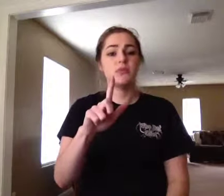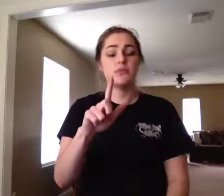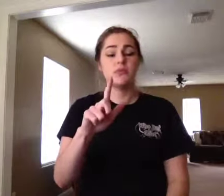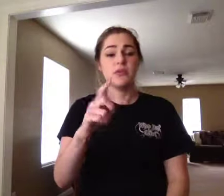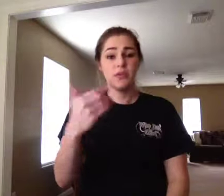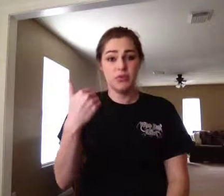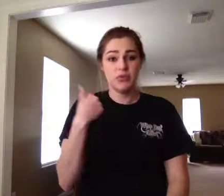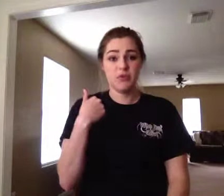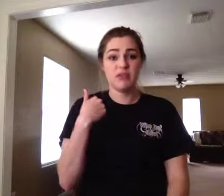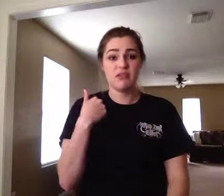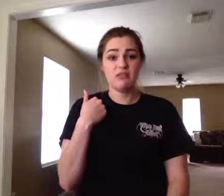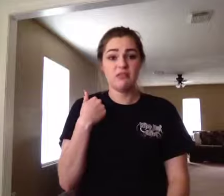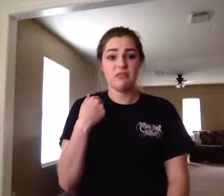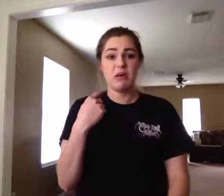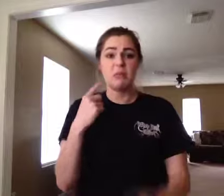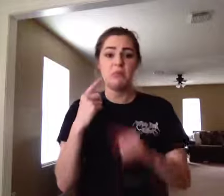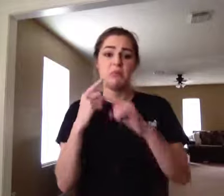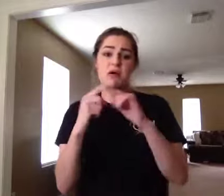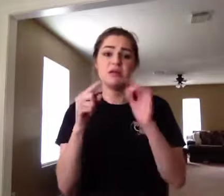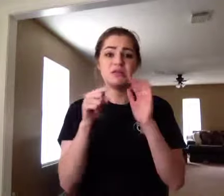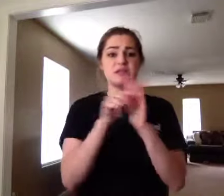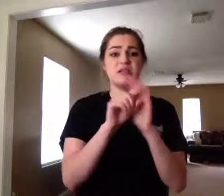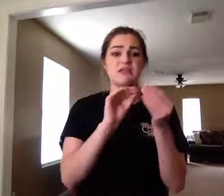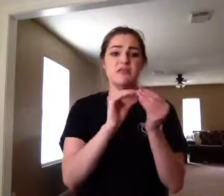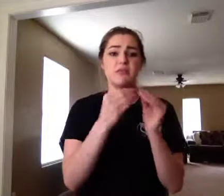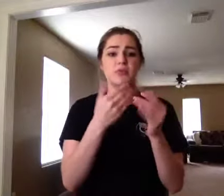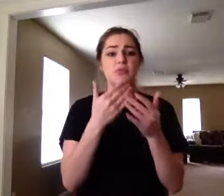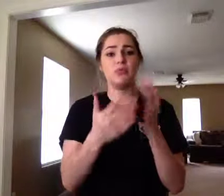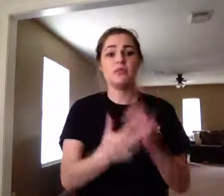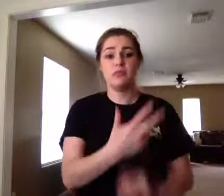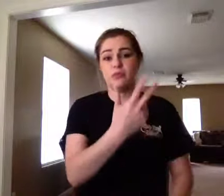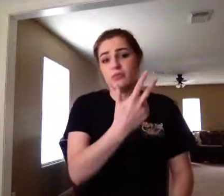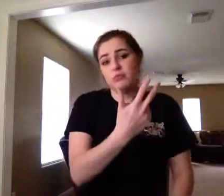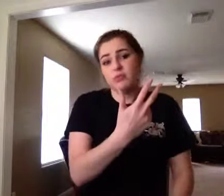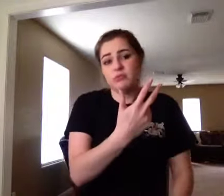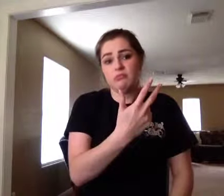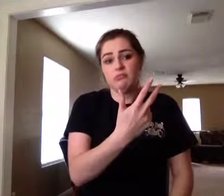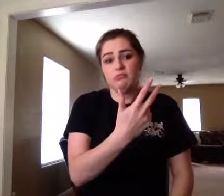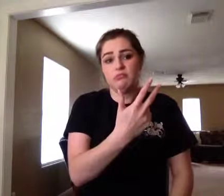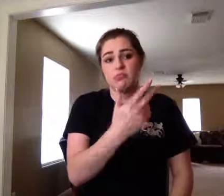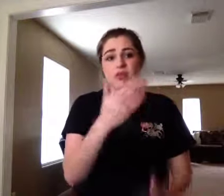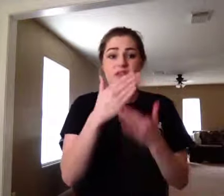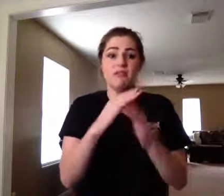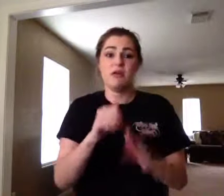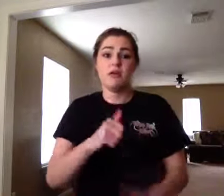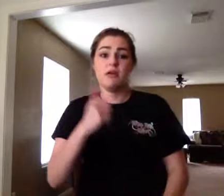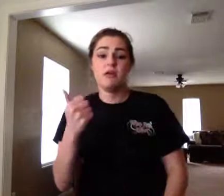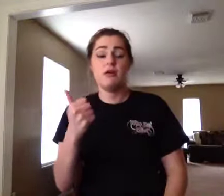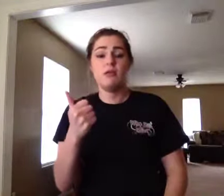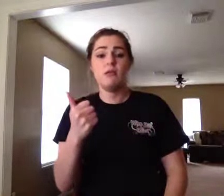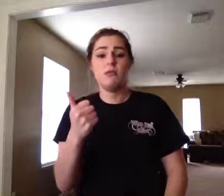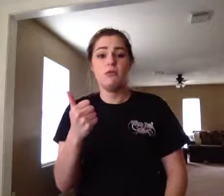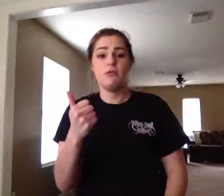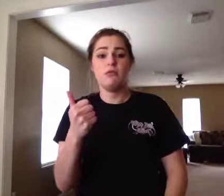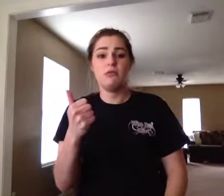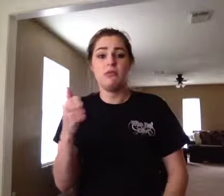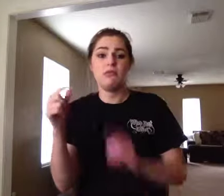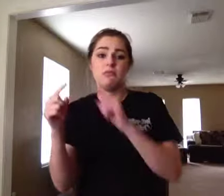that's not 0, like 7, for example. Okay? Now, you might say,